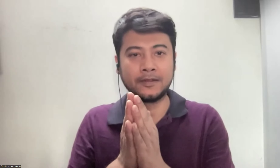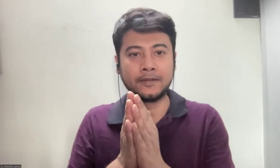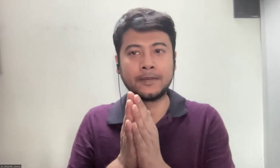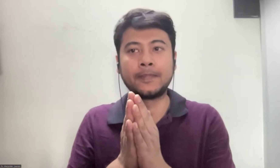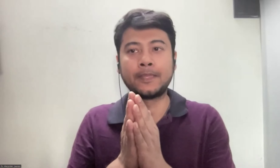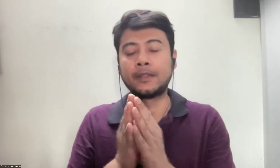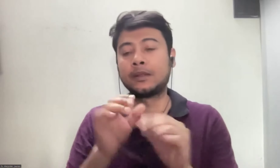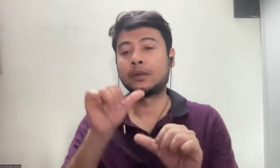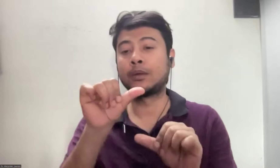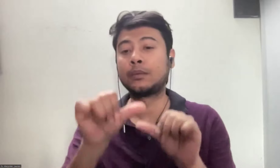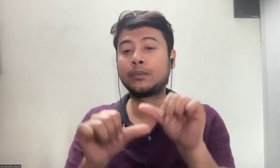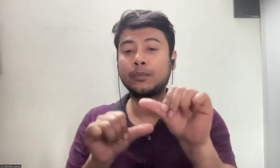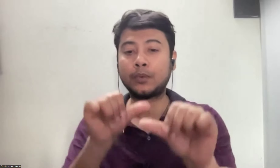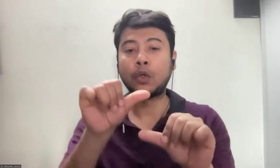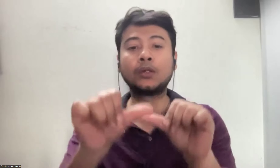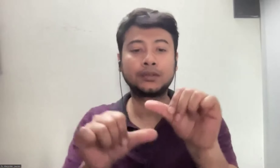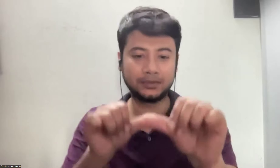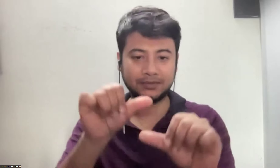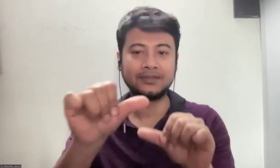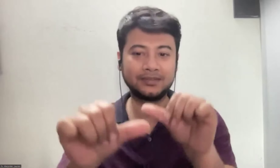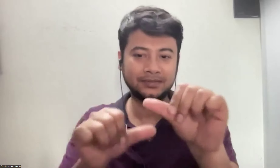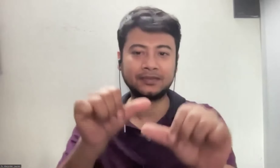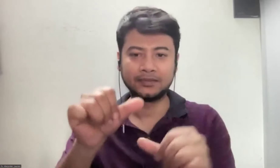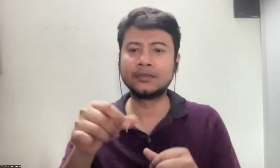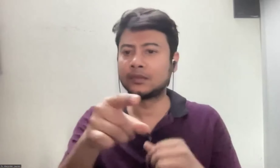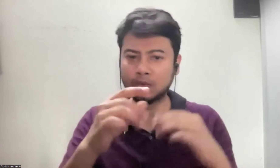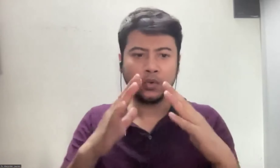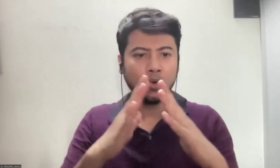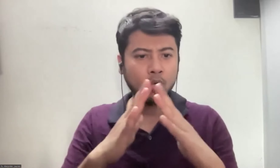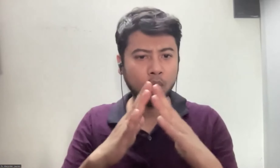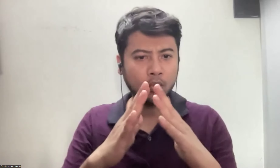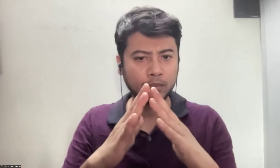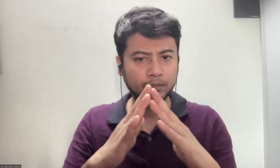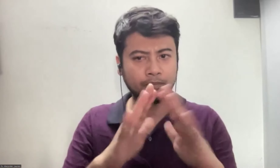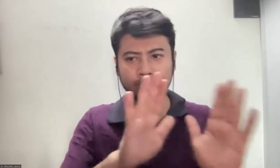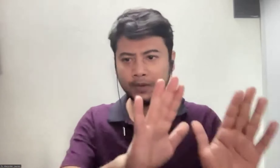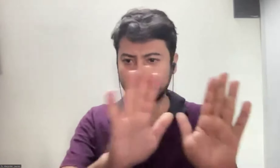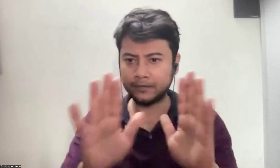many of you would be having Tulsi in your own house.